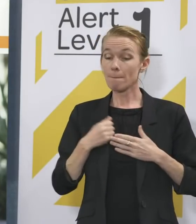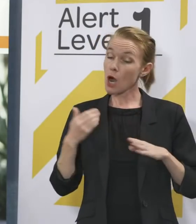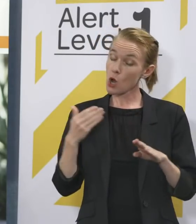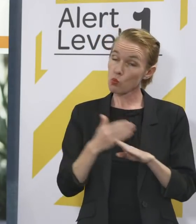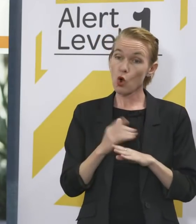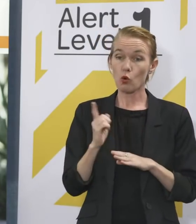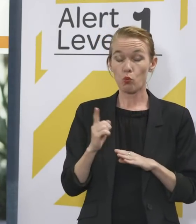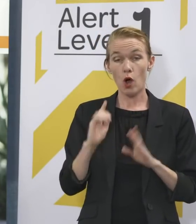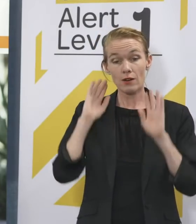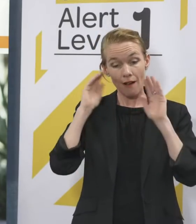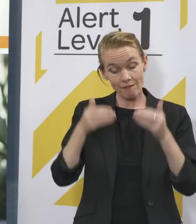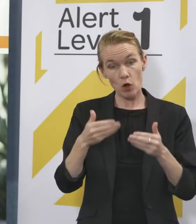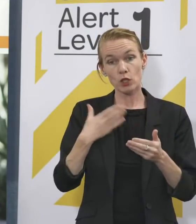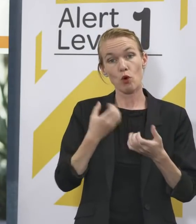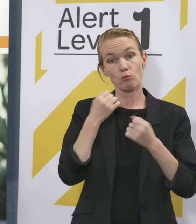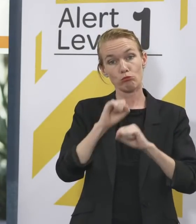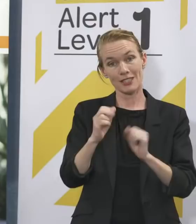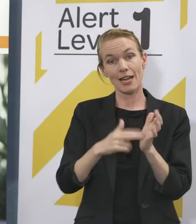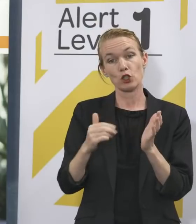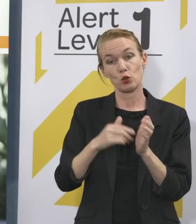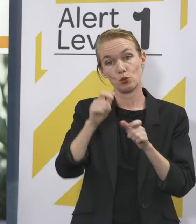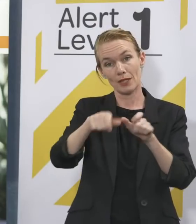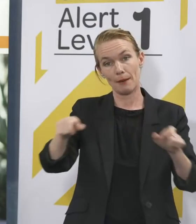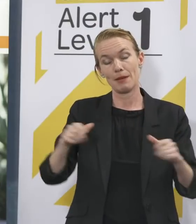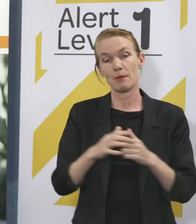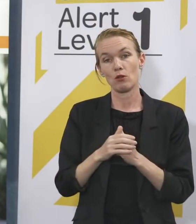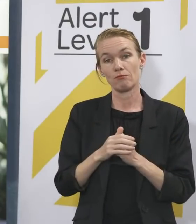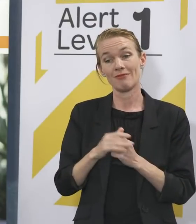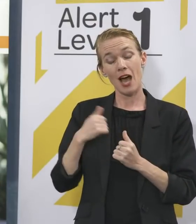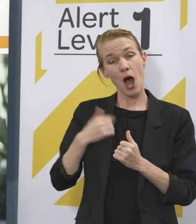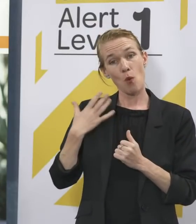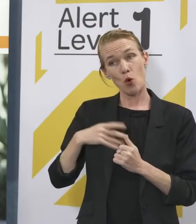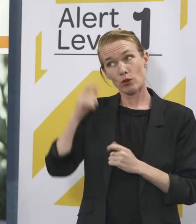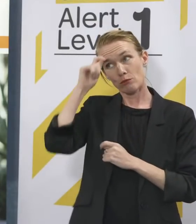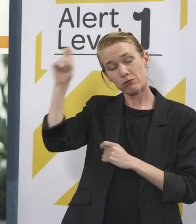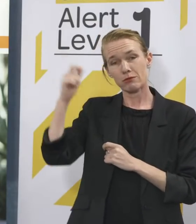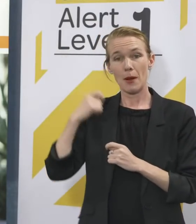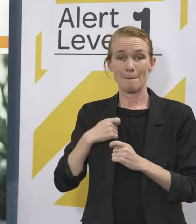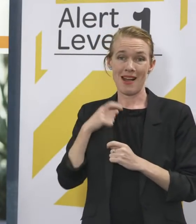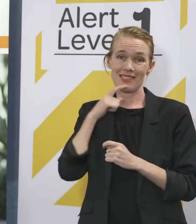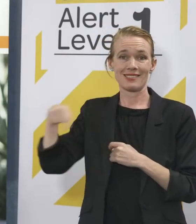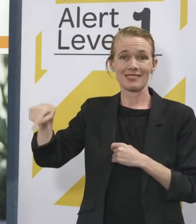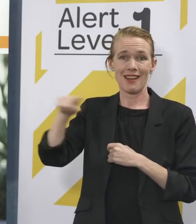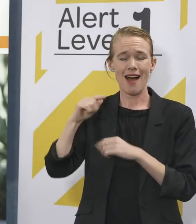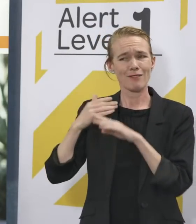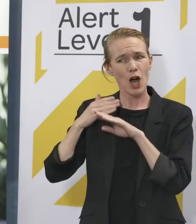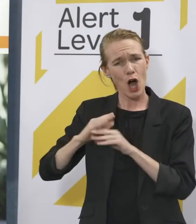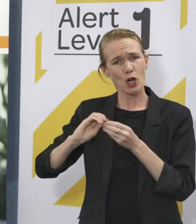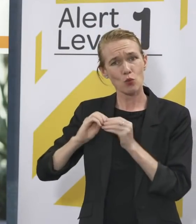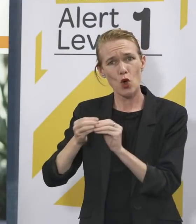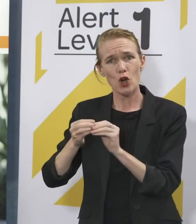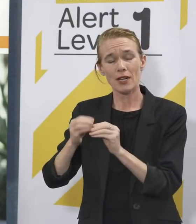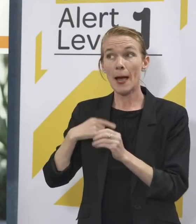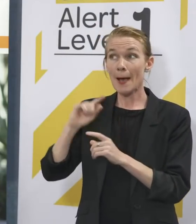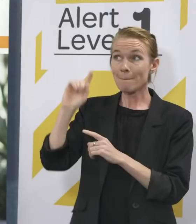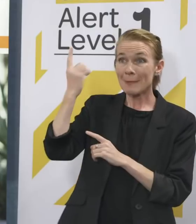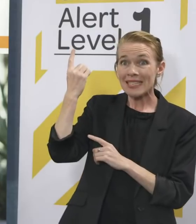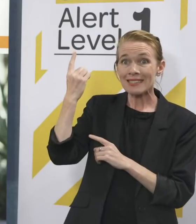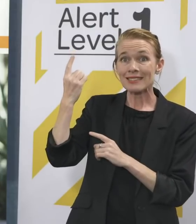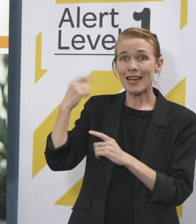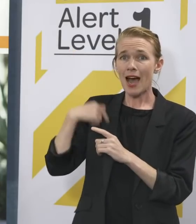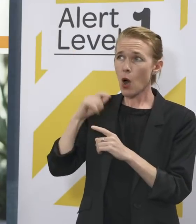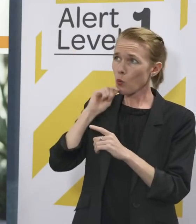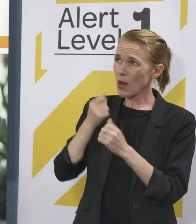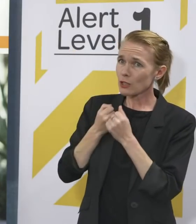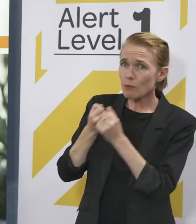safe. And I just want to give a shout out to my team who are working incredibly hard to continue doing that, and we'll keep supporting the Minister and all New Zealanders